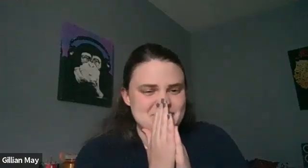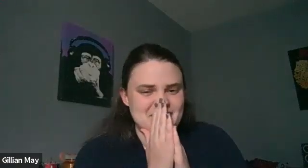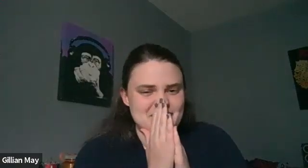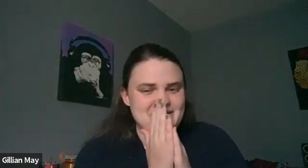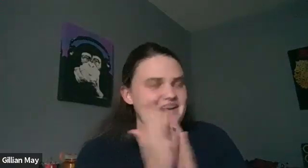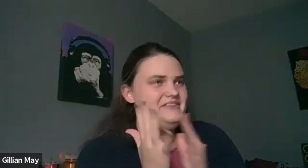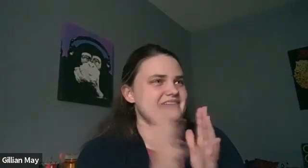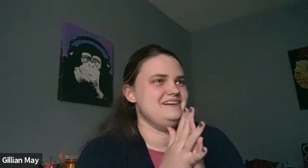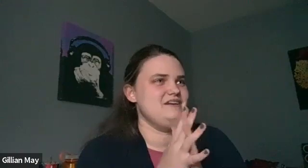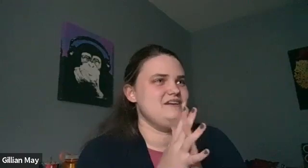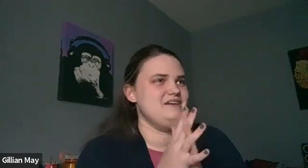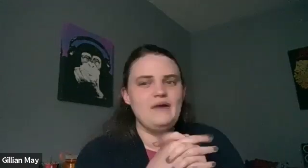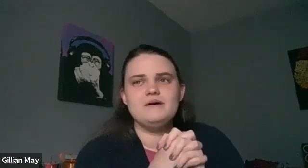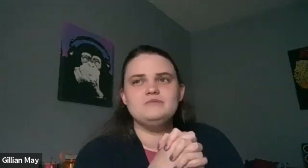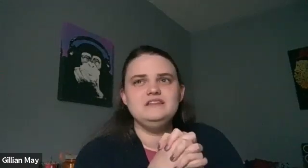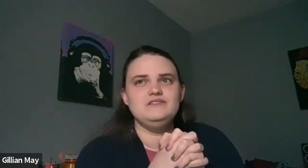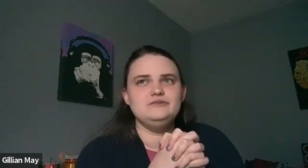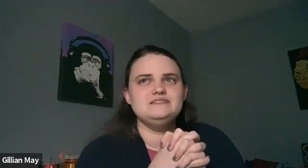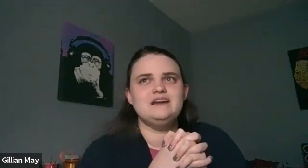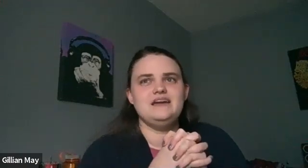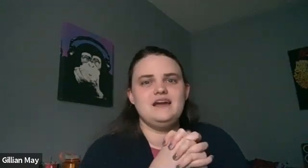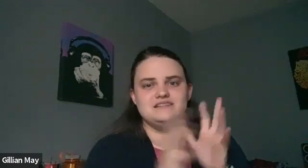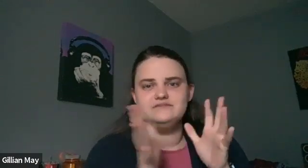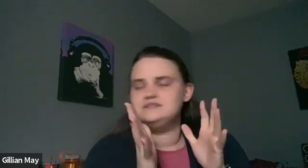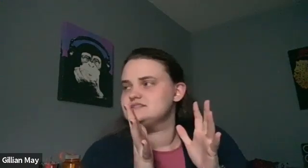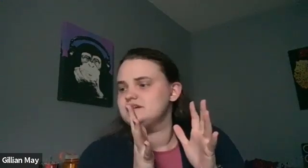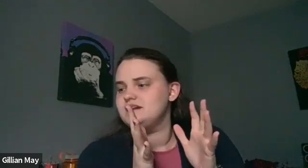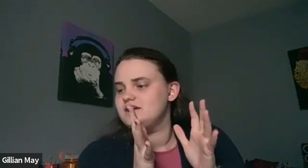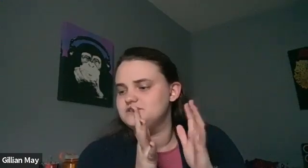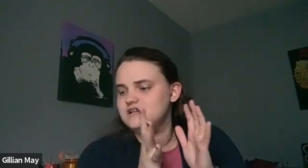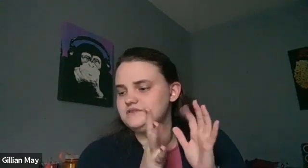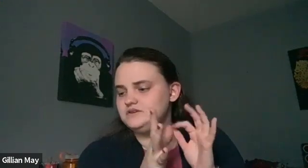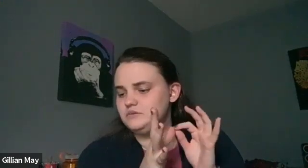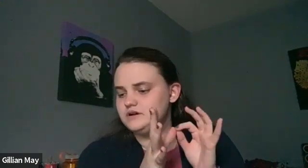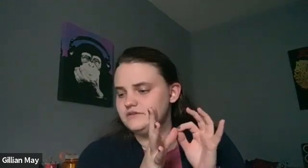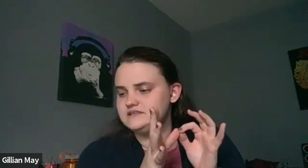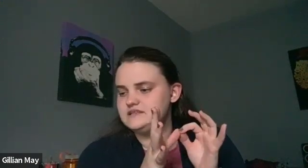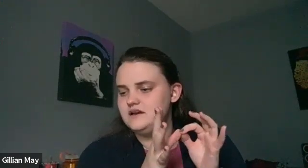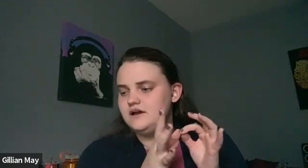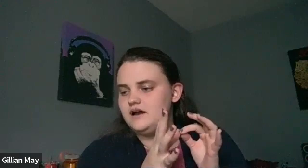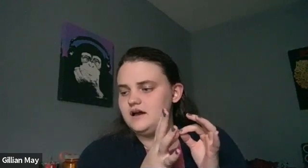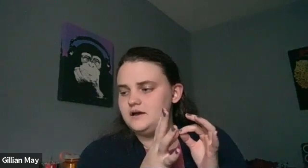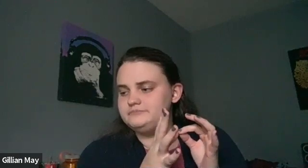Okay, wow, I'm really losing my activities list right now. I usually have a good one on these.